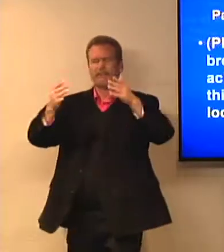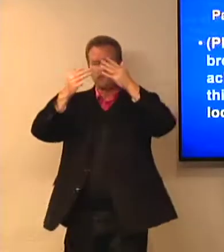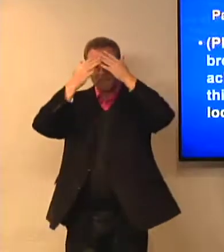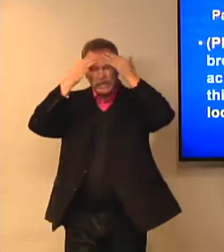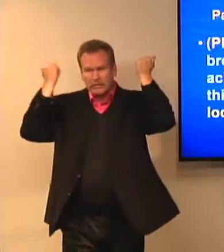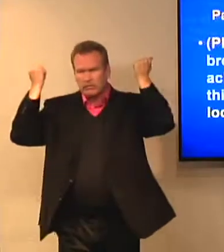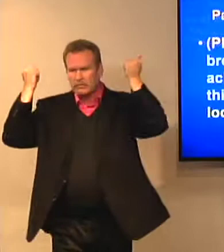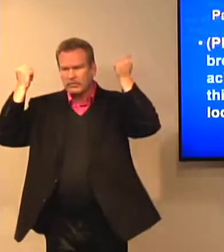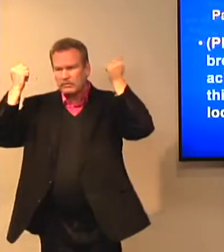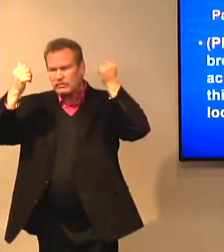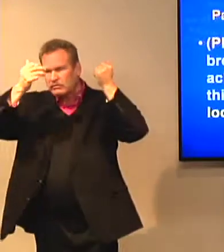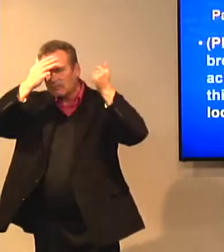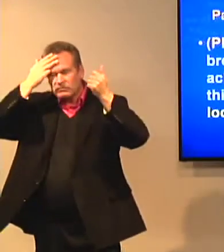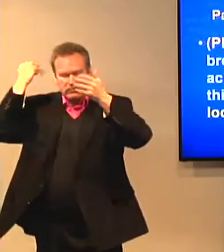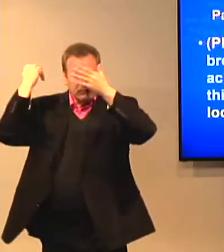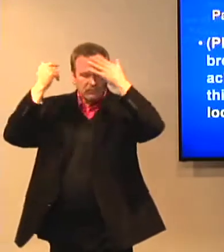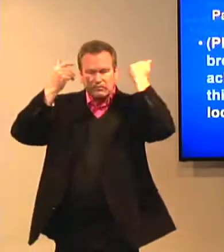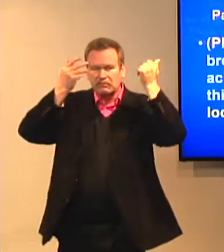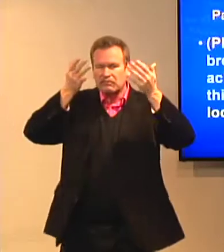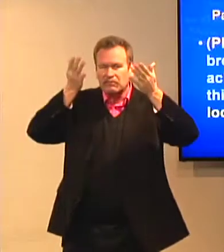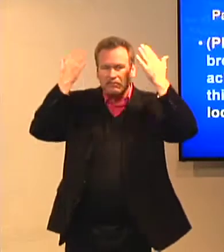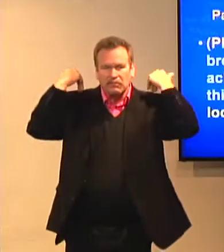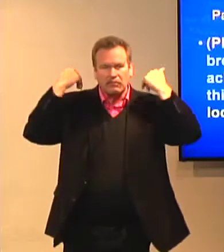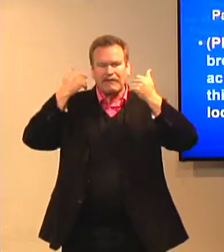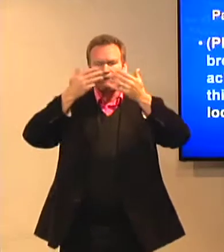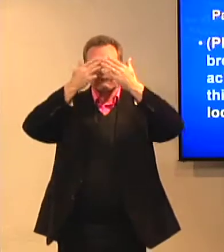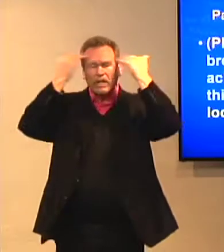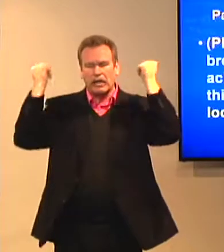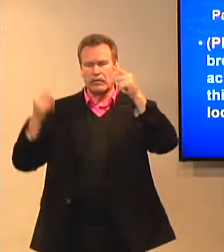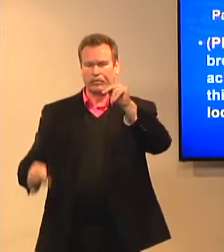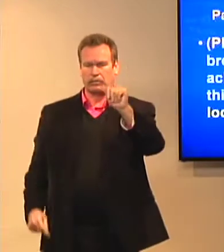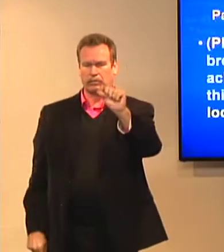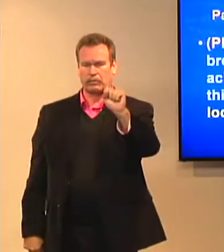past. I am to forget the past.